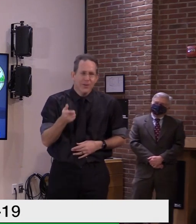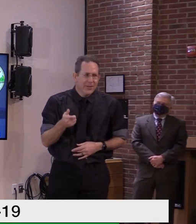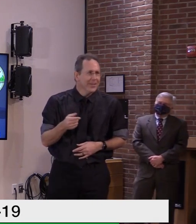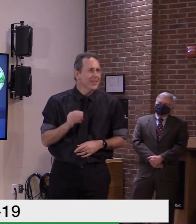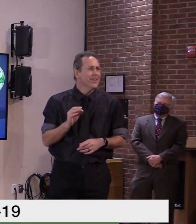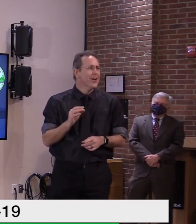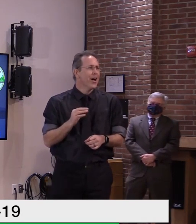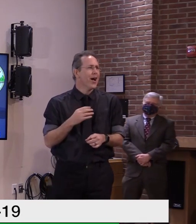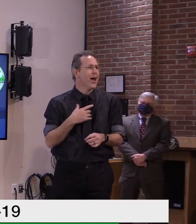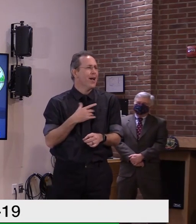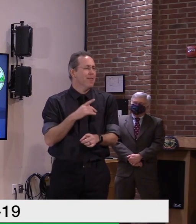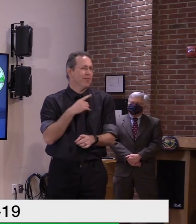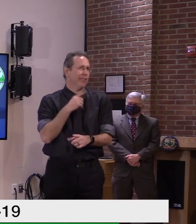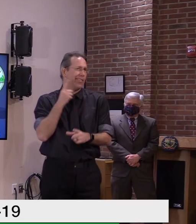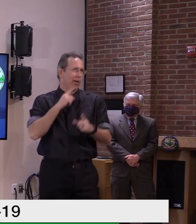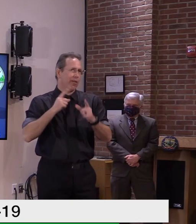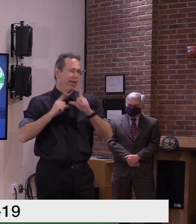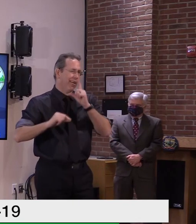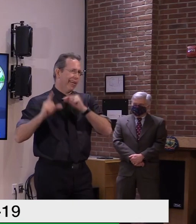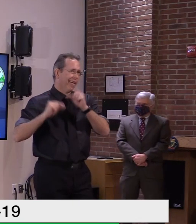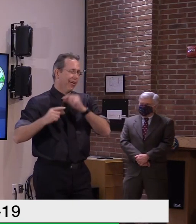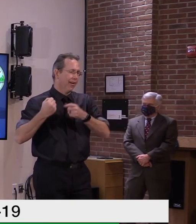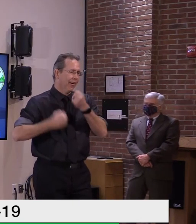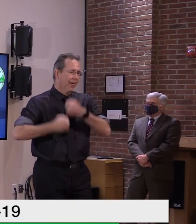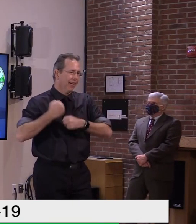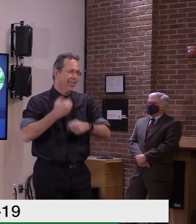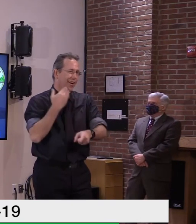I had a question for Dr. Levine, if I may.